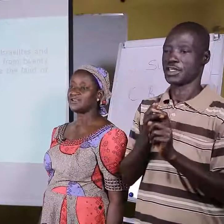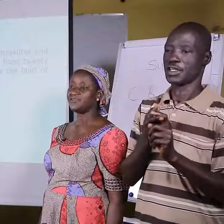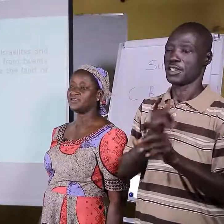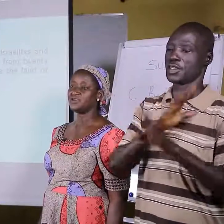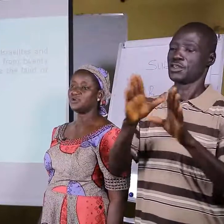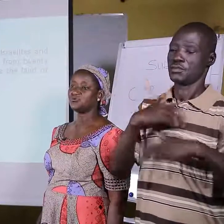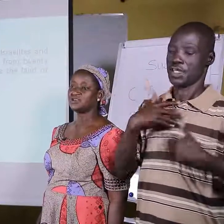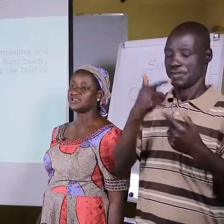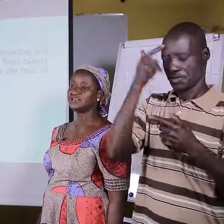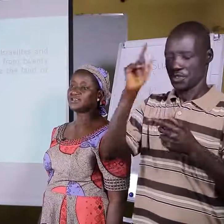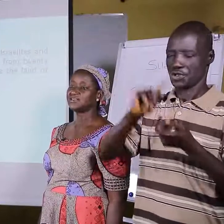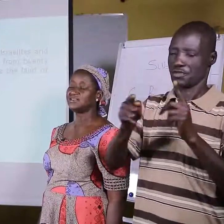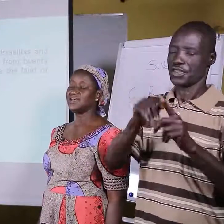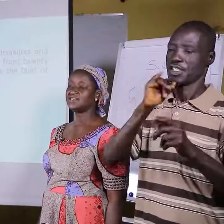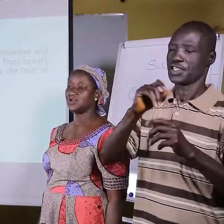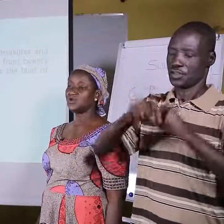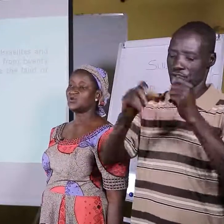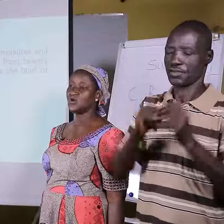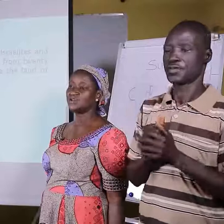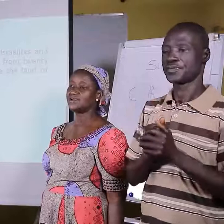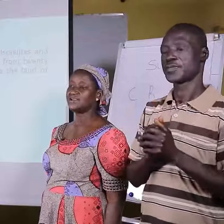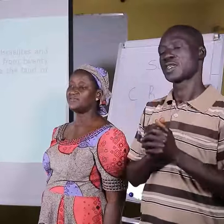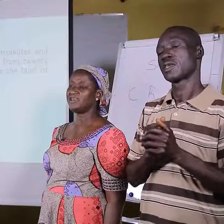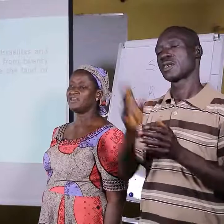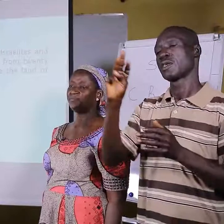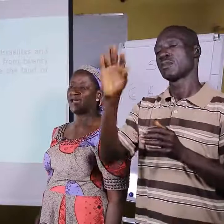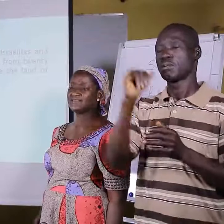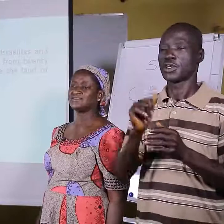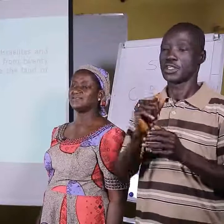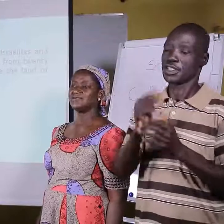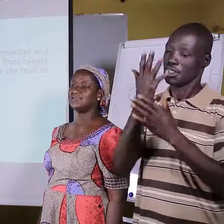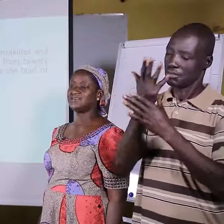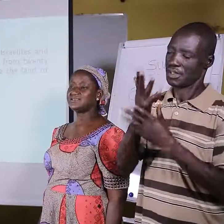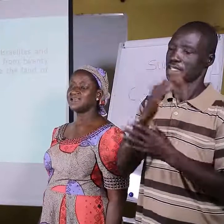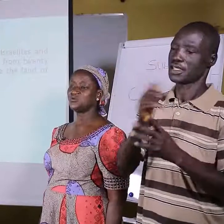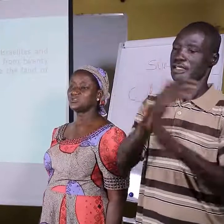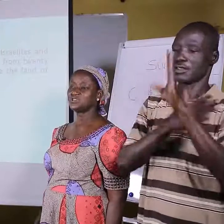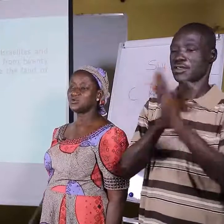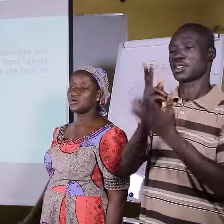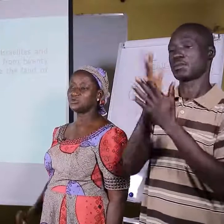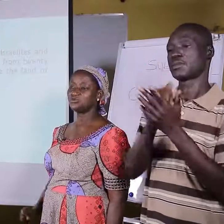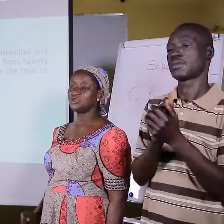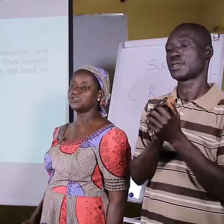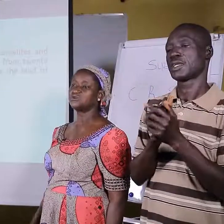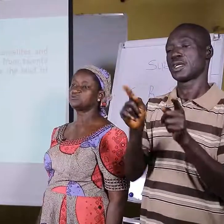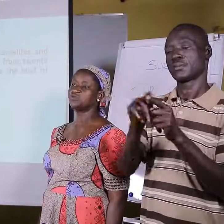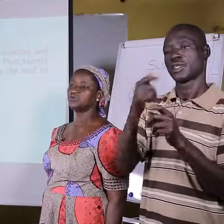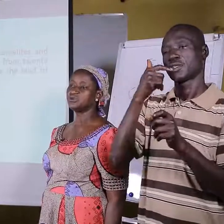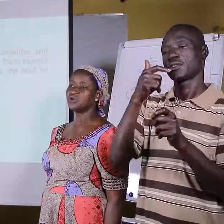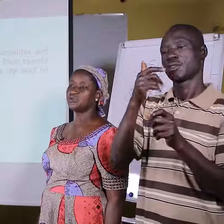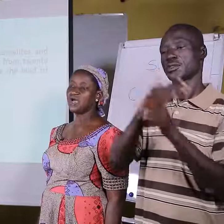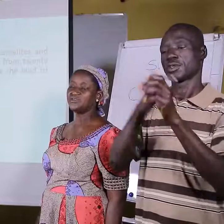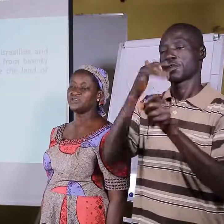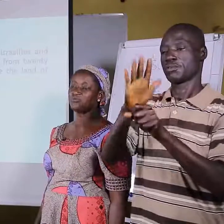actually intervene. Moses interceded, God intervened, but he said he was still going to punish those